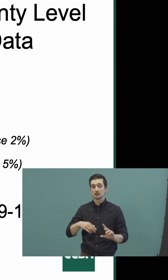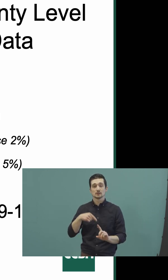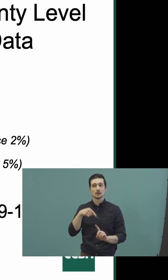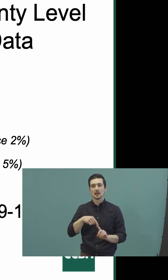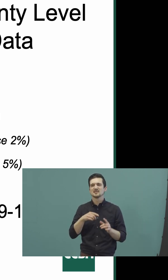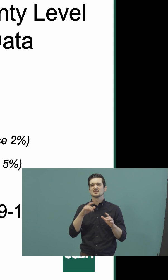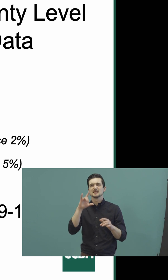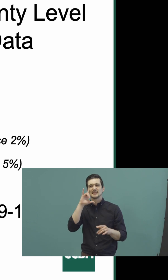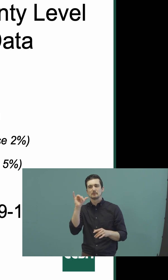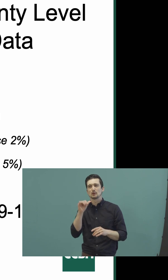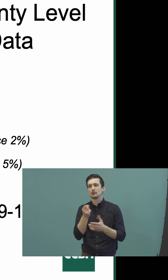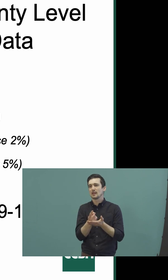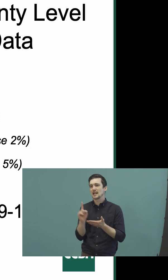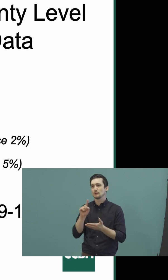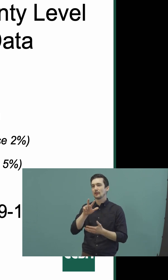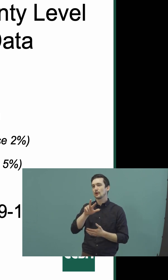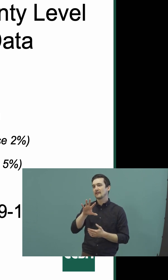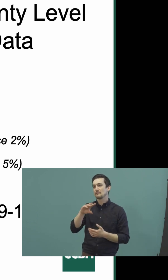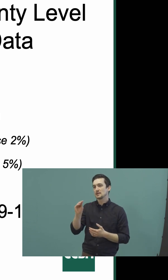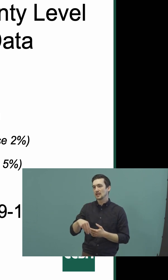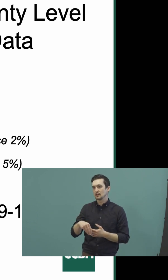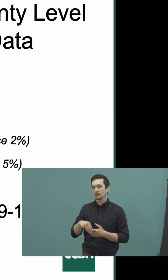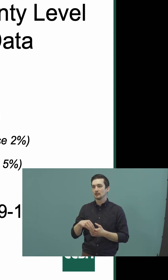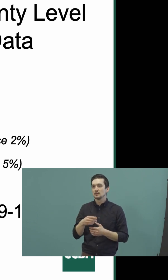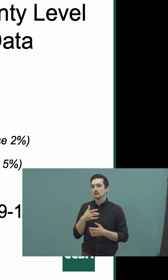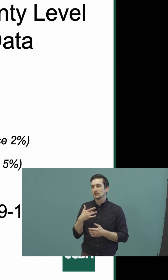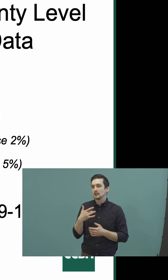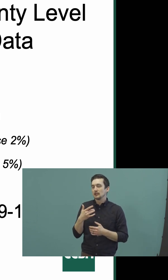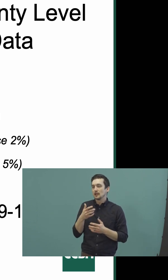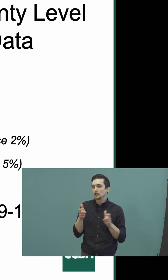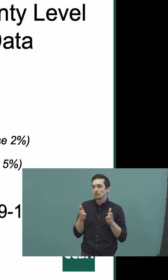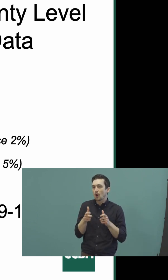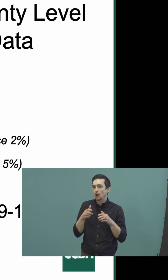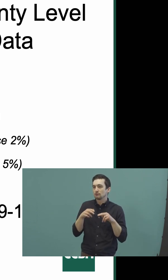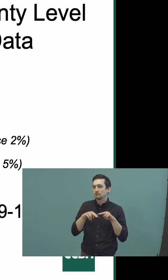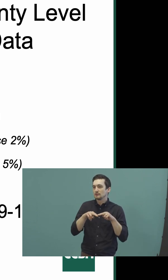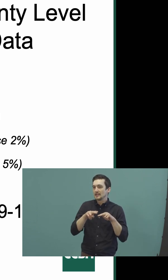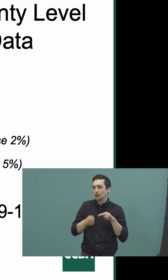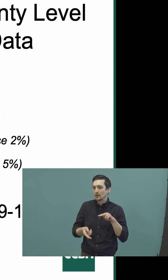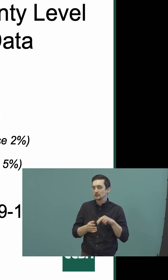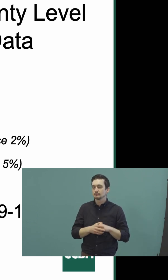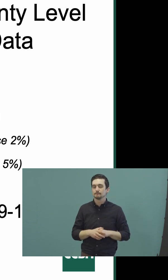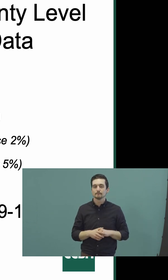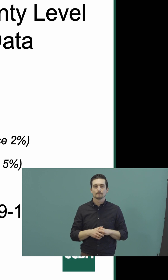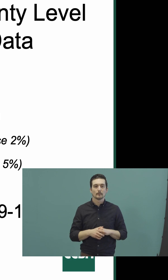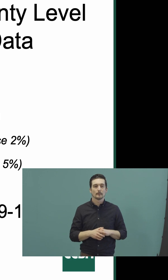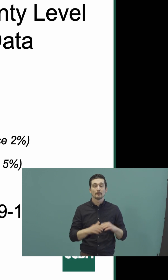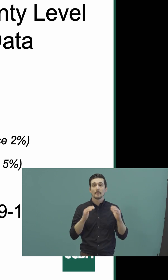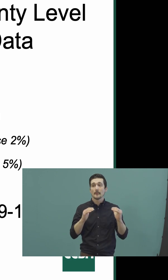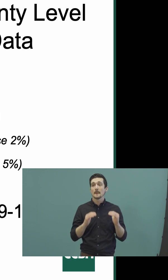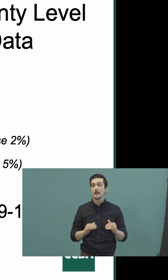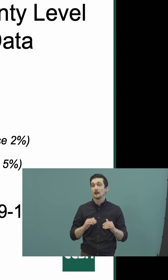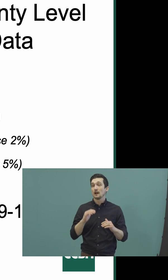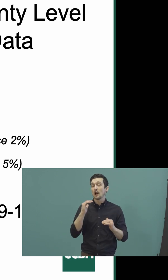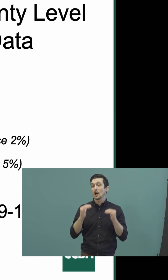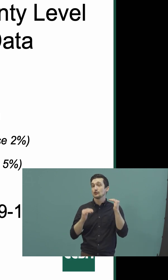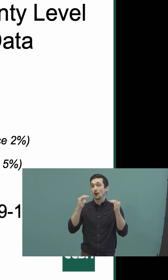last week at 35%, slight decrease. Our adult critical care beds